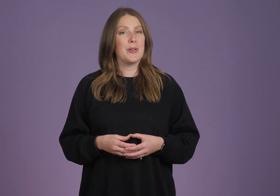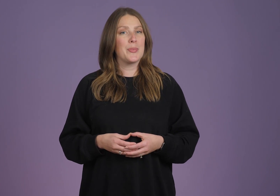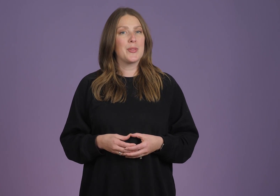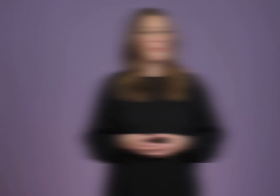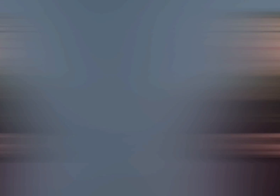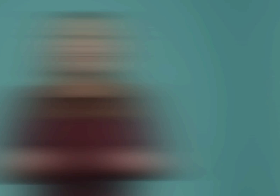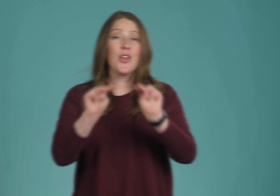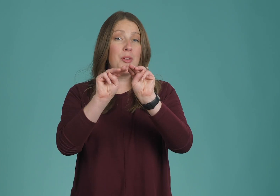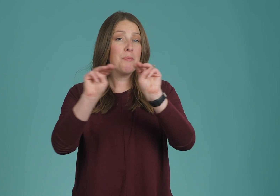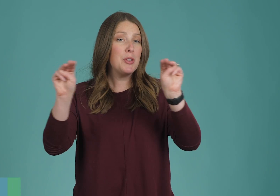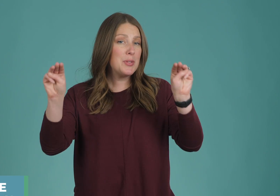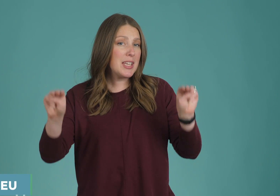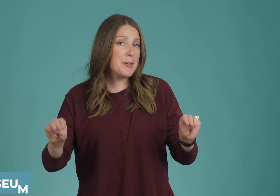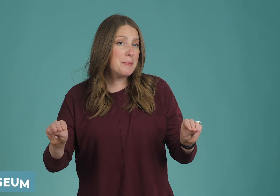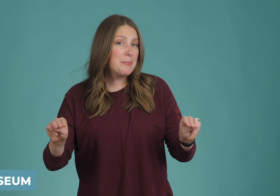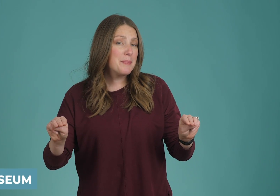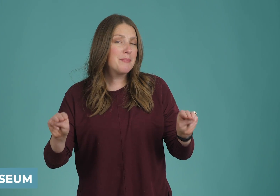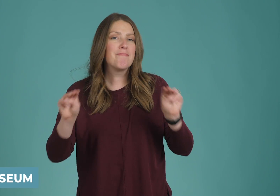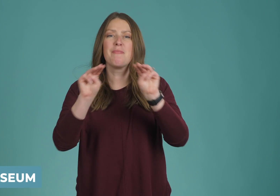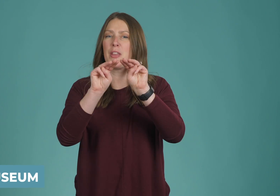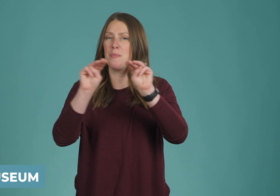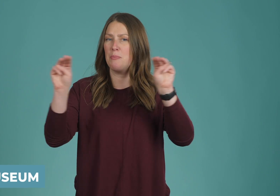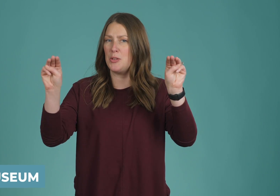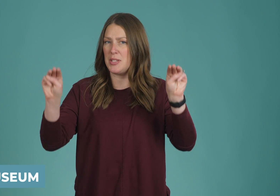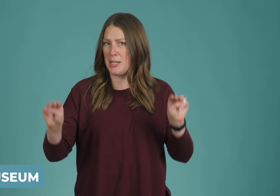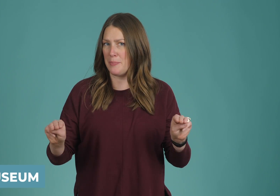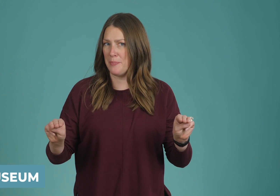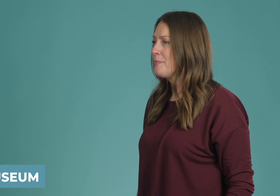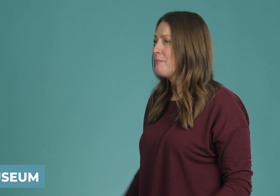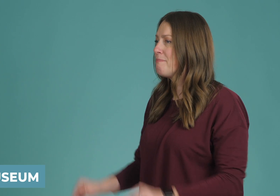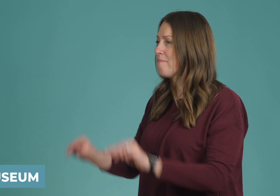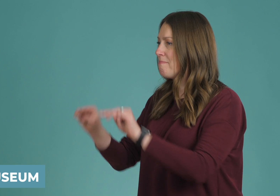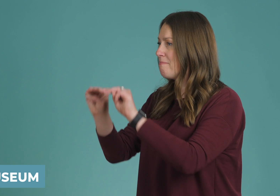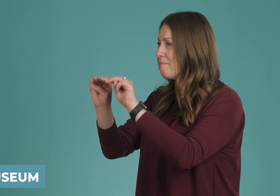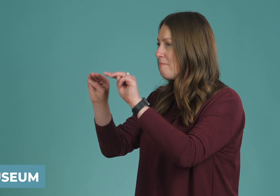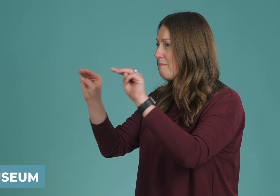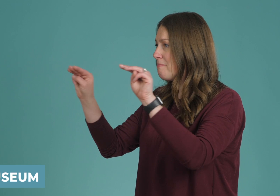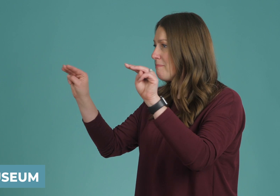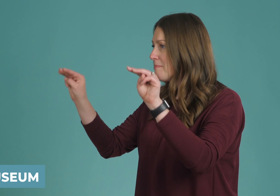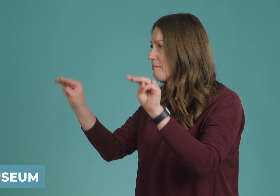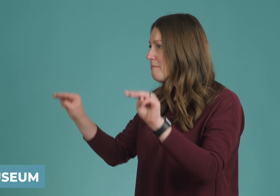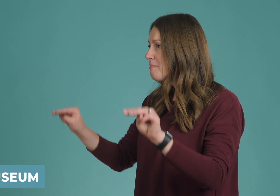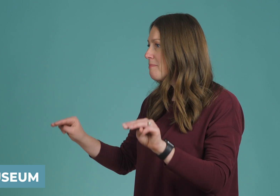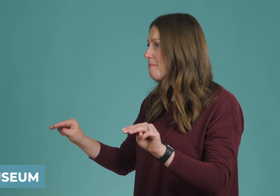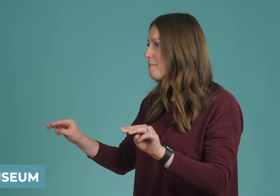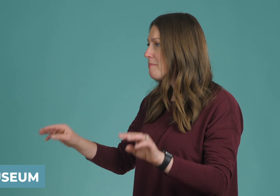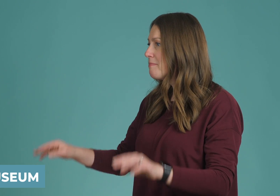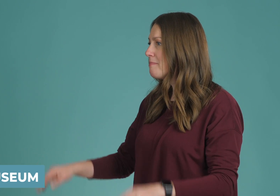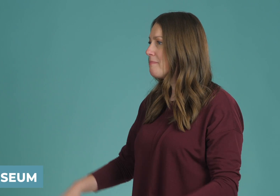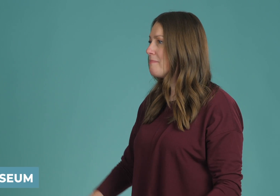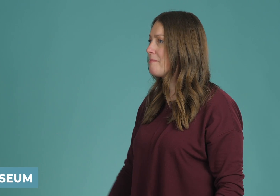museums. Museum. Museum. You have flat M hands making a